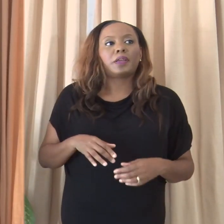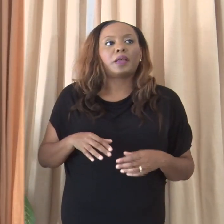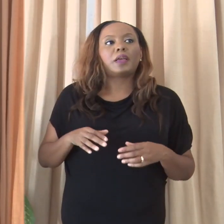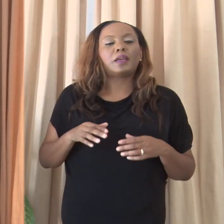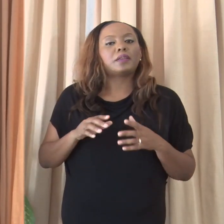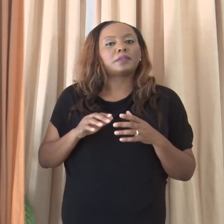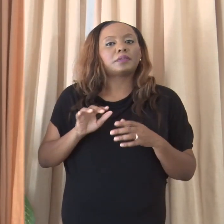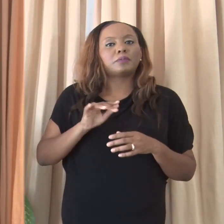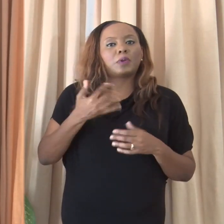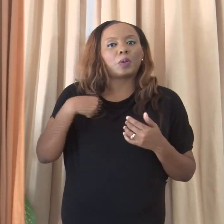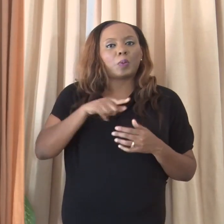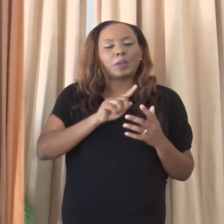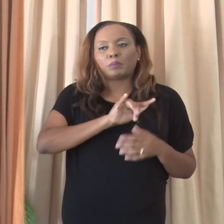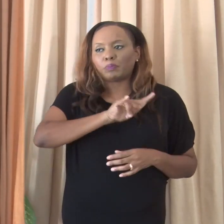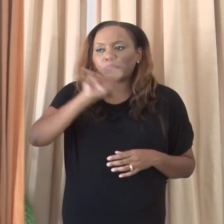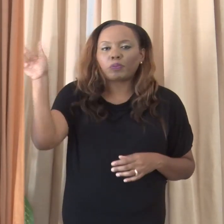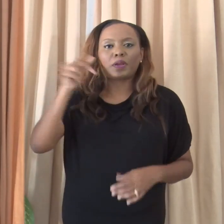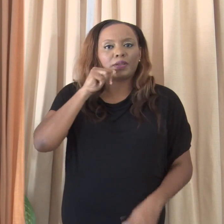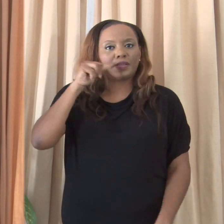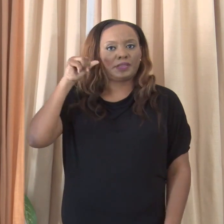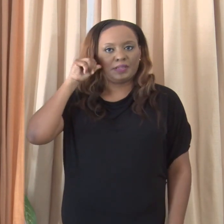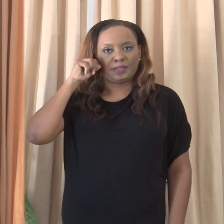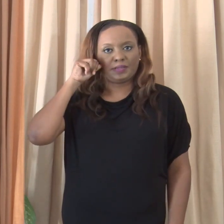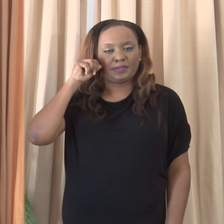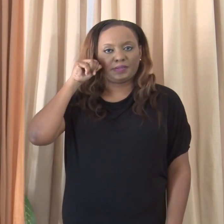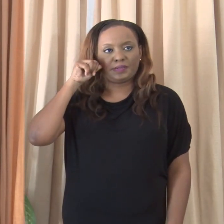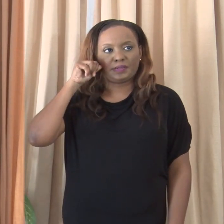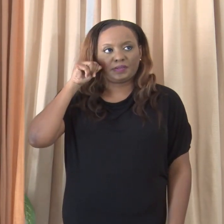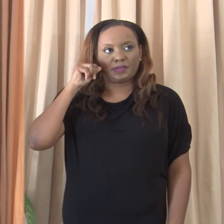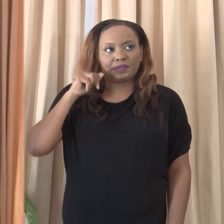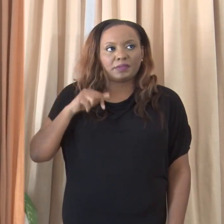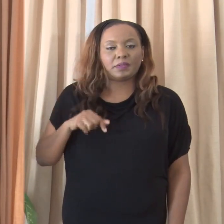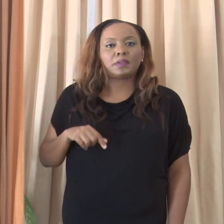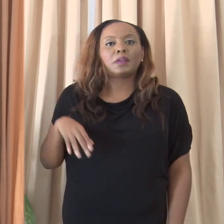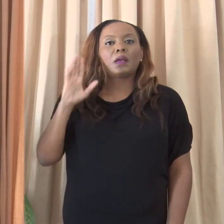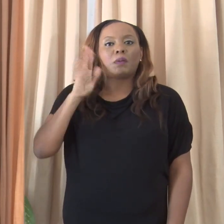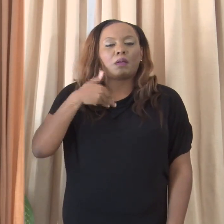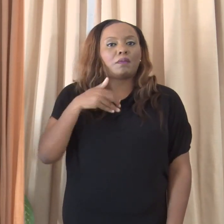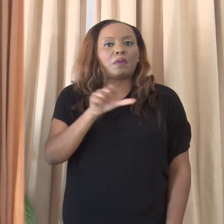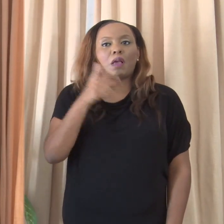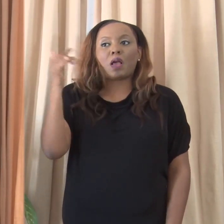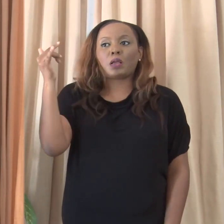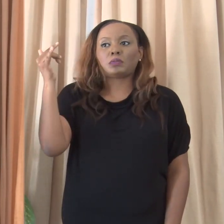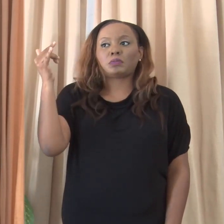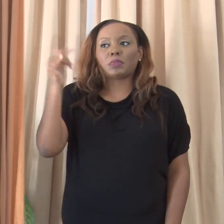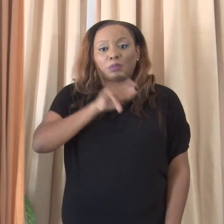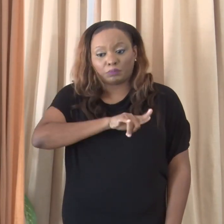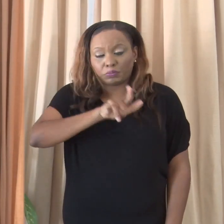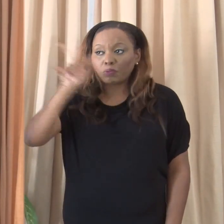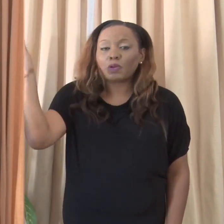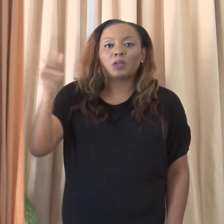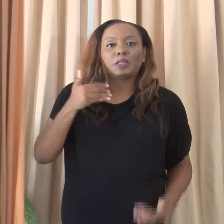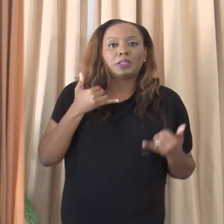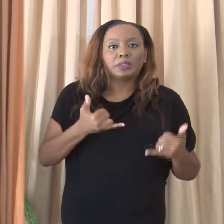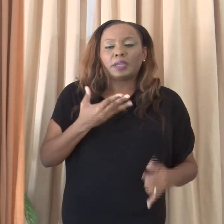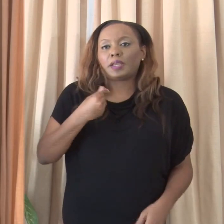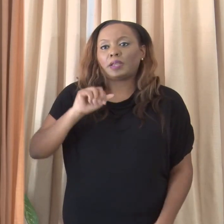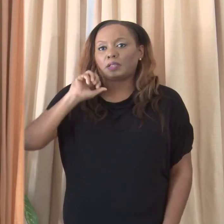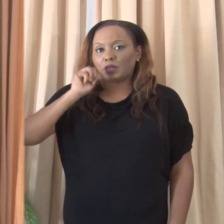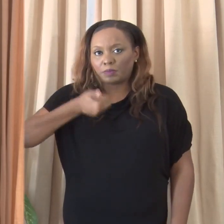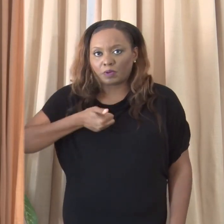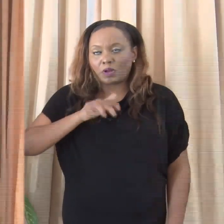as recently as yesterday. There will be a 747 servicing the country today and again tomorrow with regard